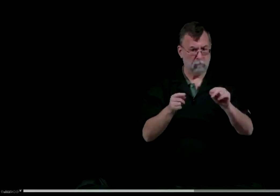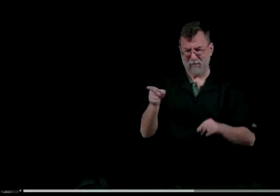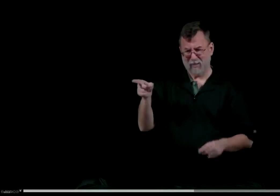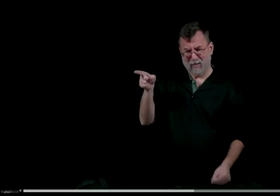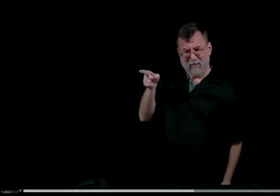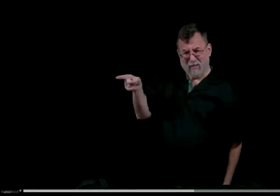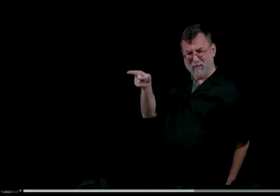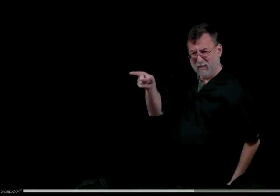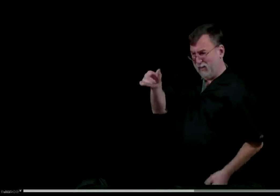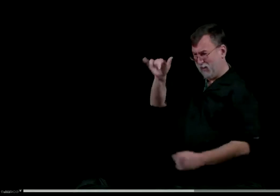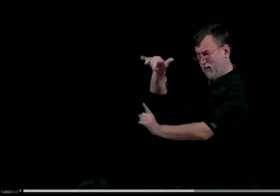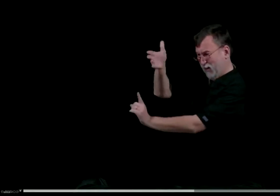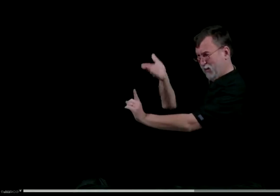Dallas Cowboys coach.